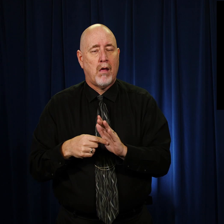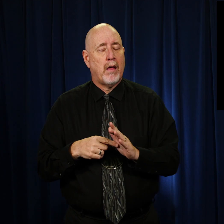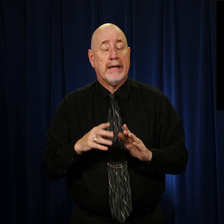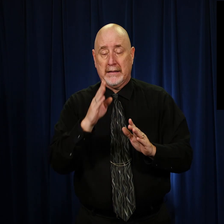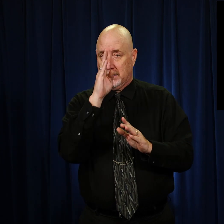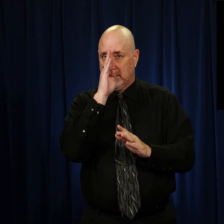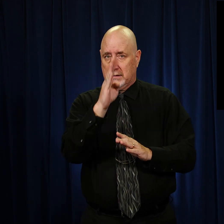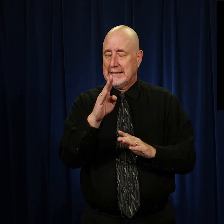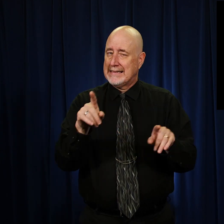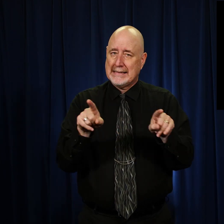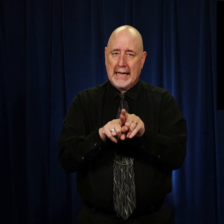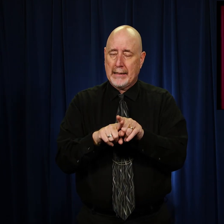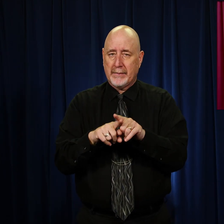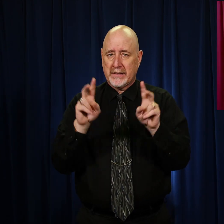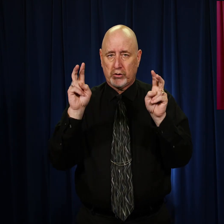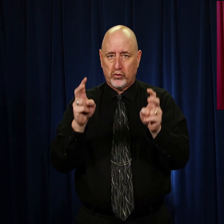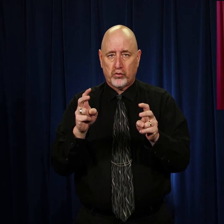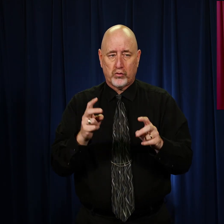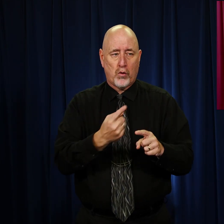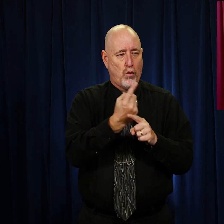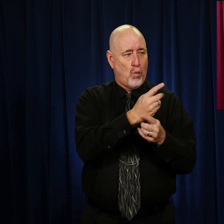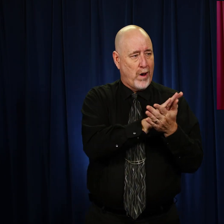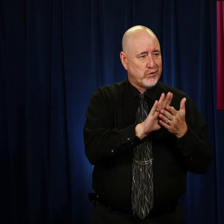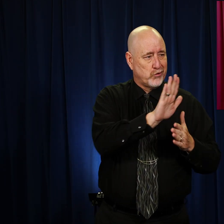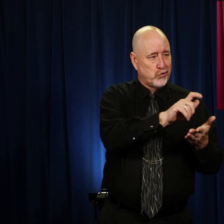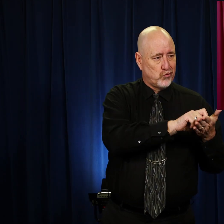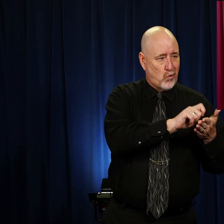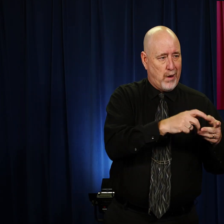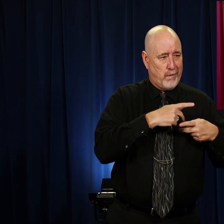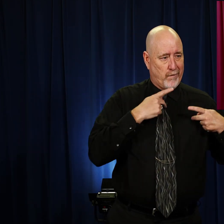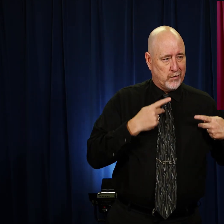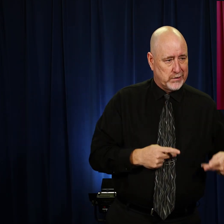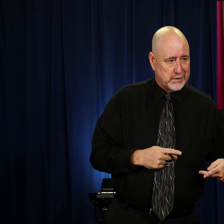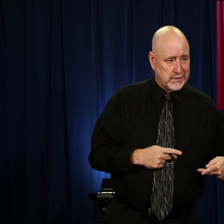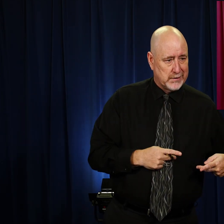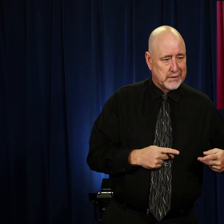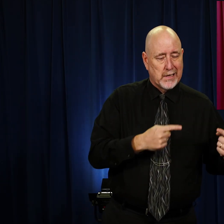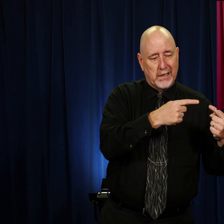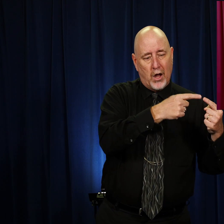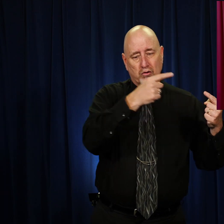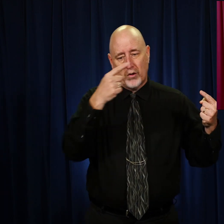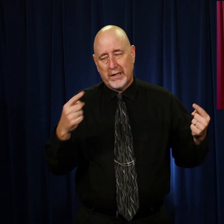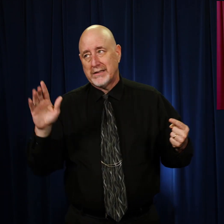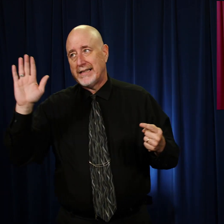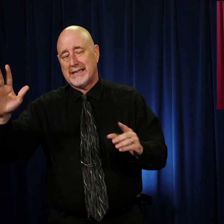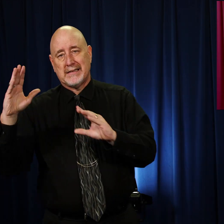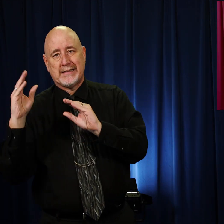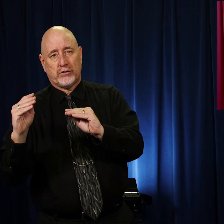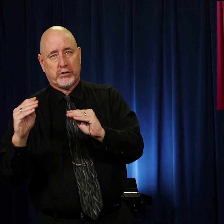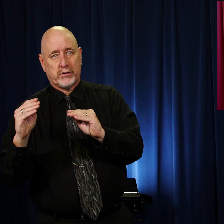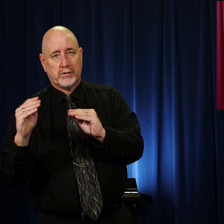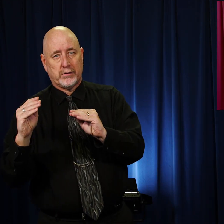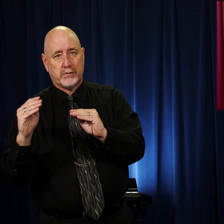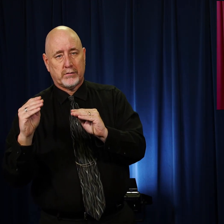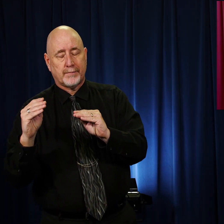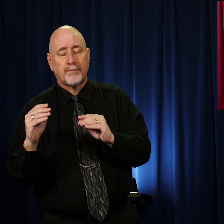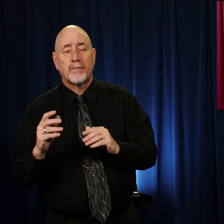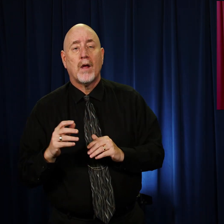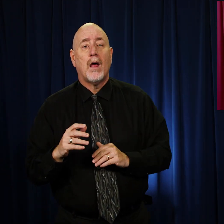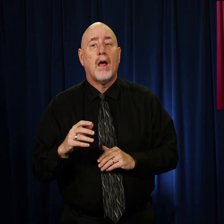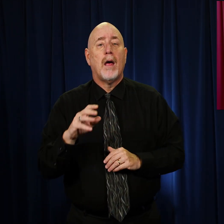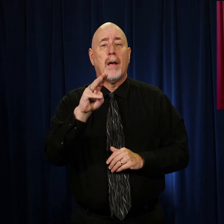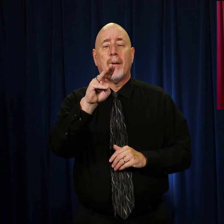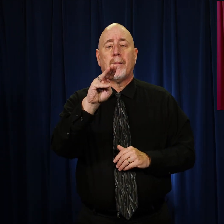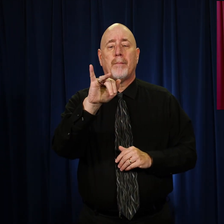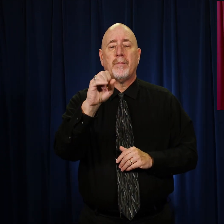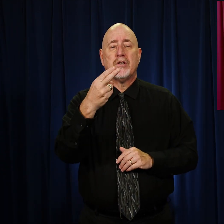plainly dealing with the same thing, the righteousness of the scribes and Pharisees, in contrast to what he is saying. Now the